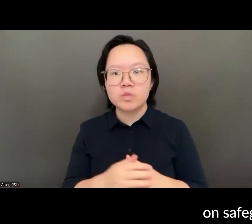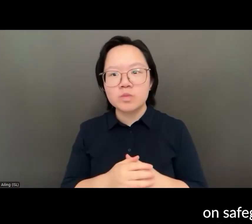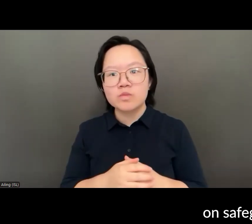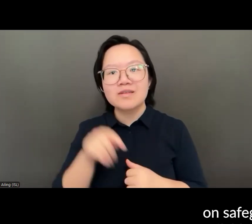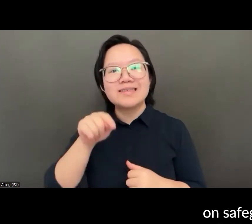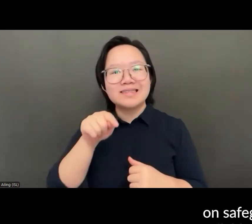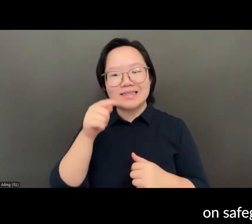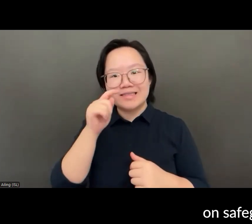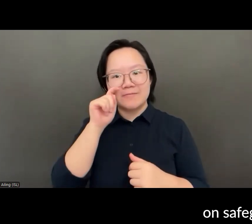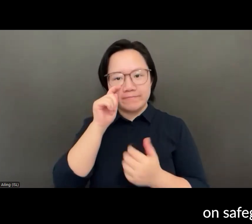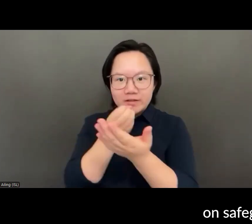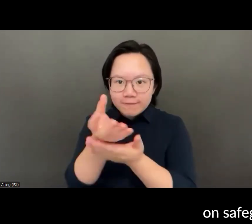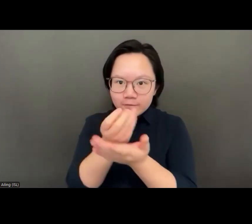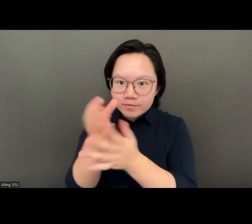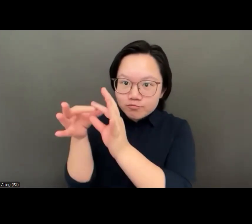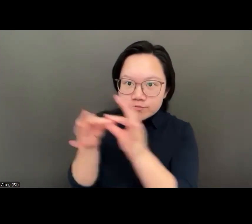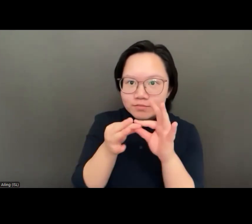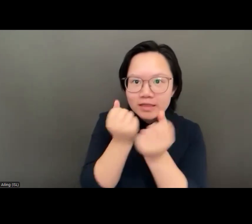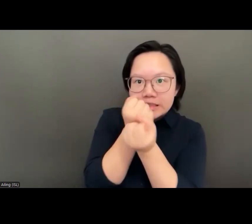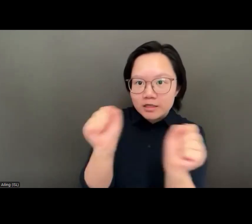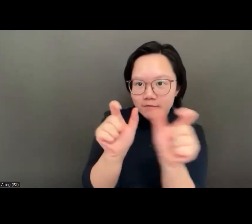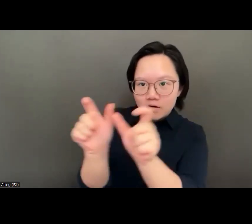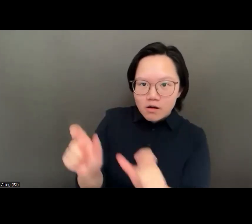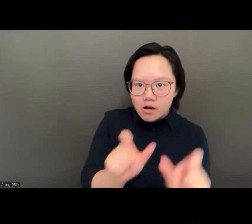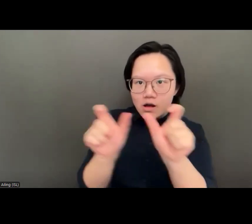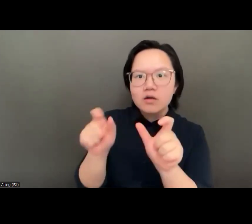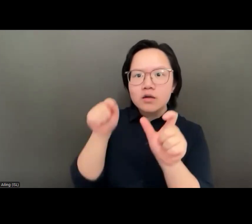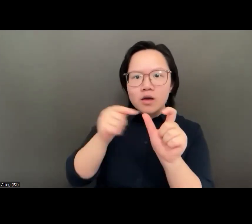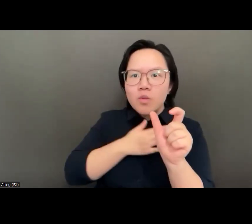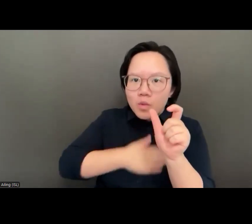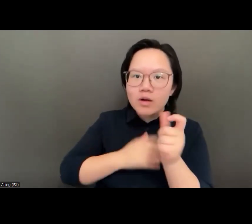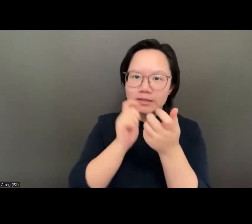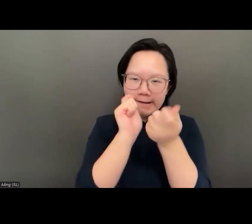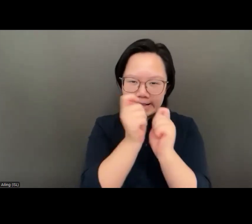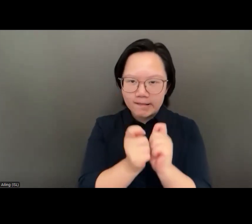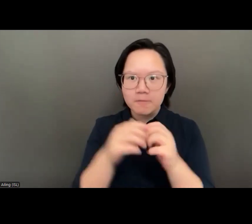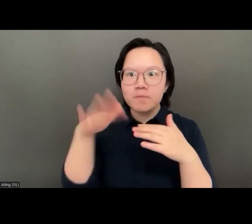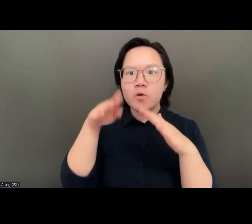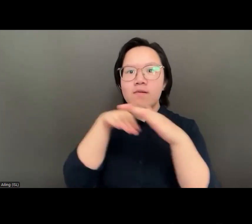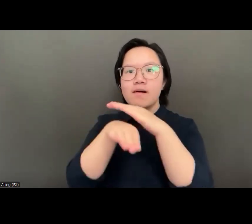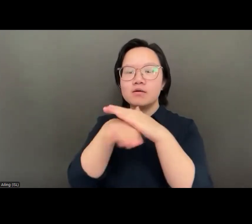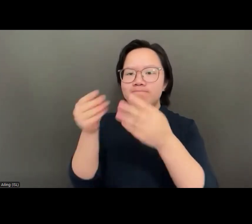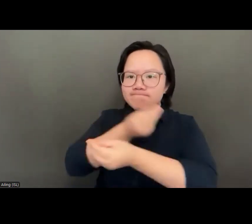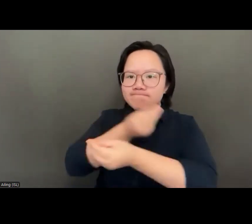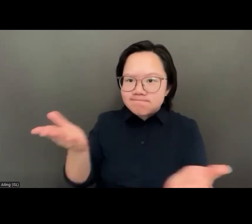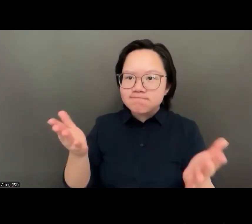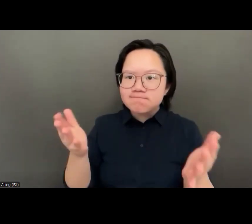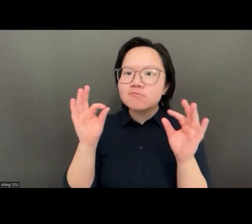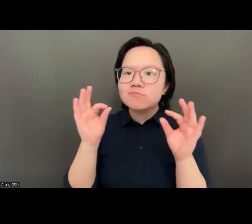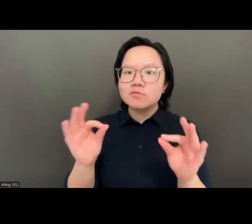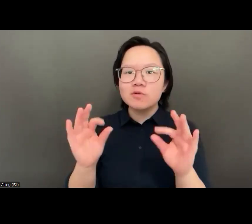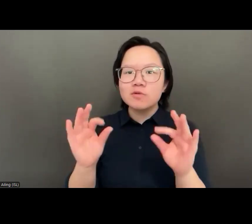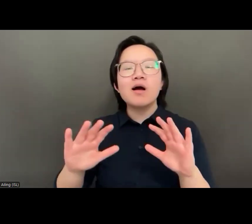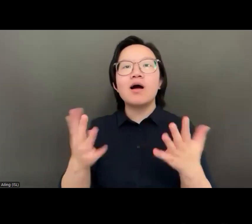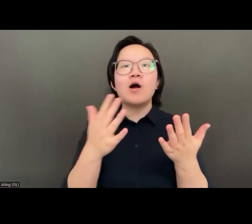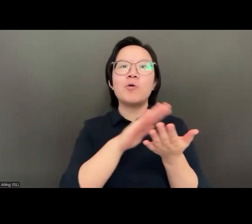available and accessible. So we use multiple formats, and my colleagues have already talked about those different